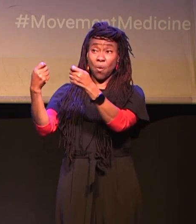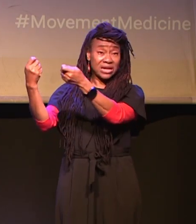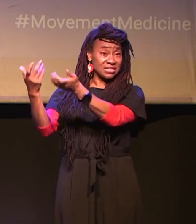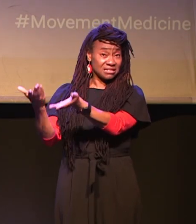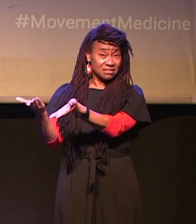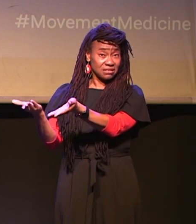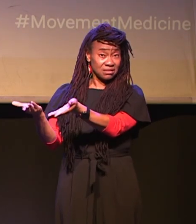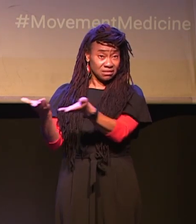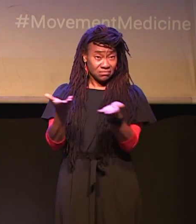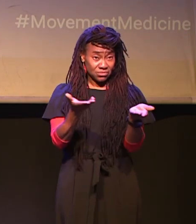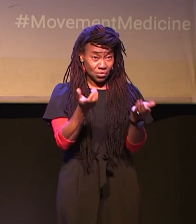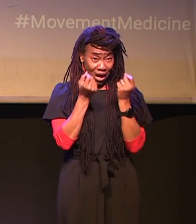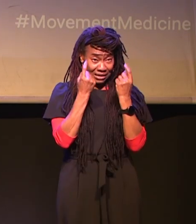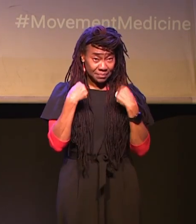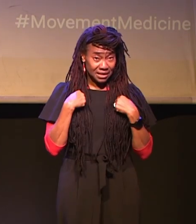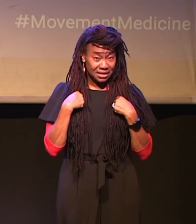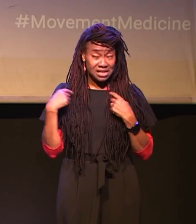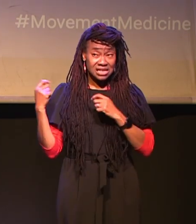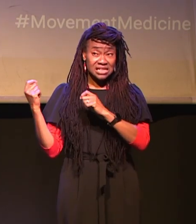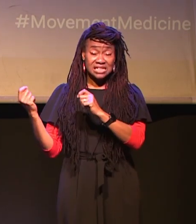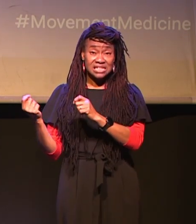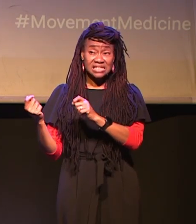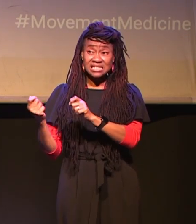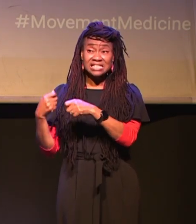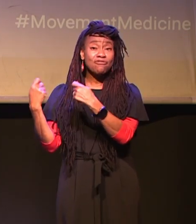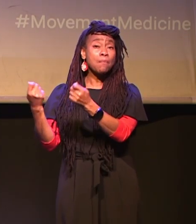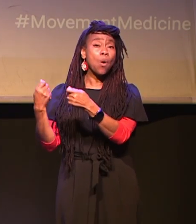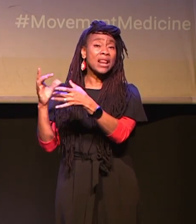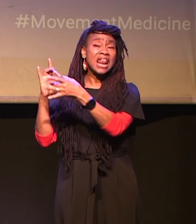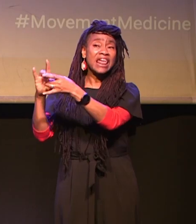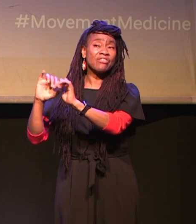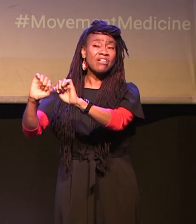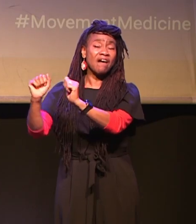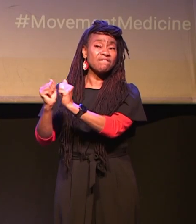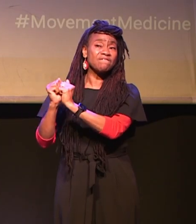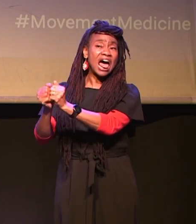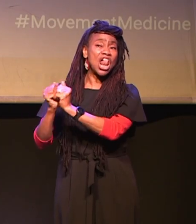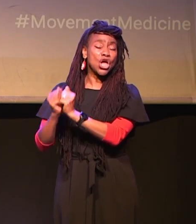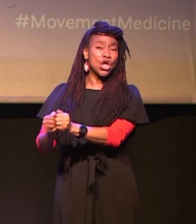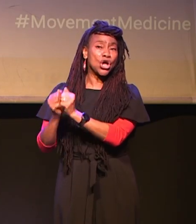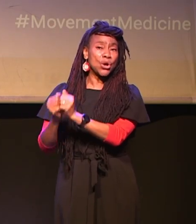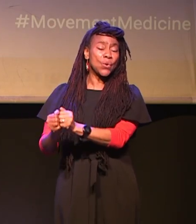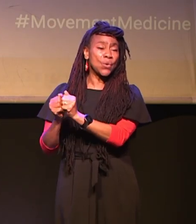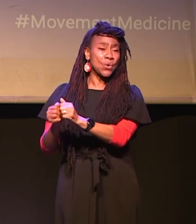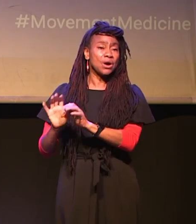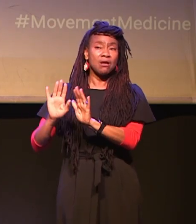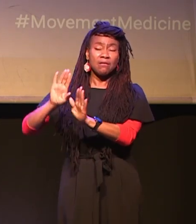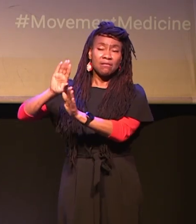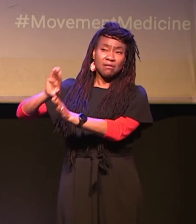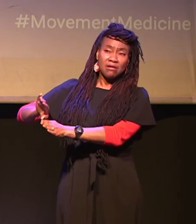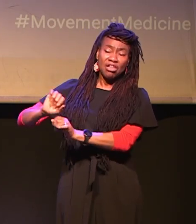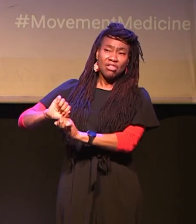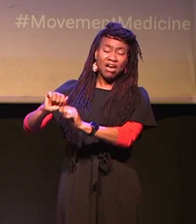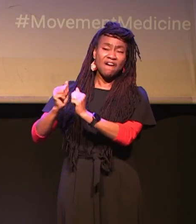You know what I'm saying? They have ceremonies around their values that is helping people to embody their